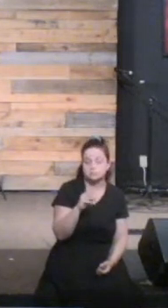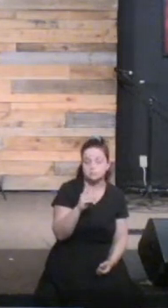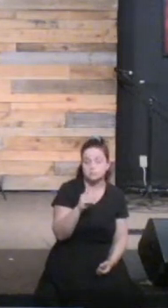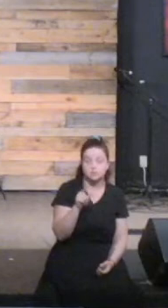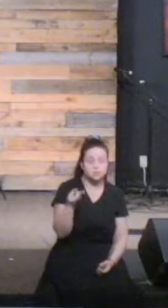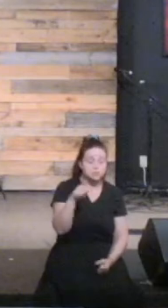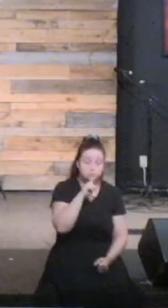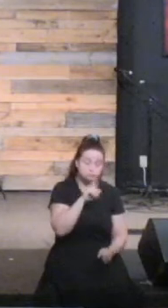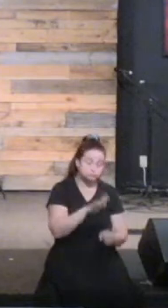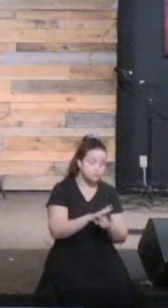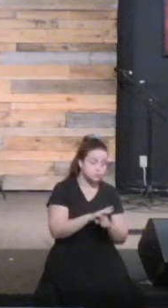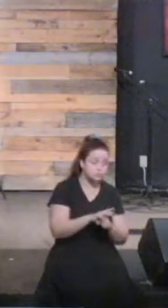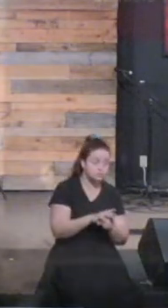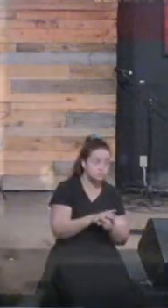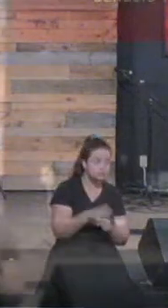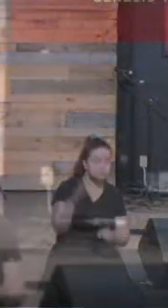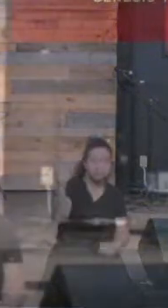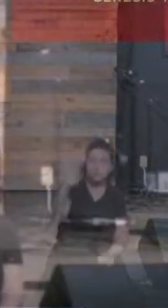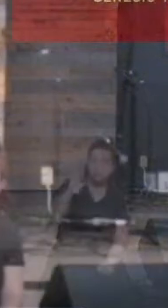God